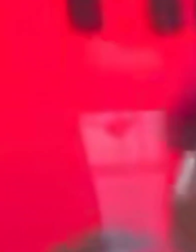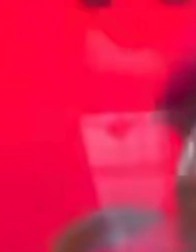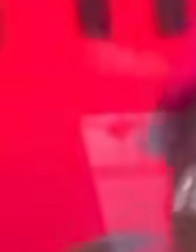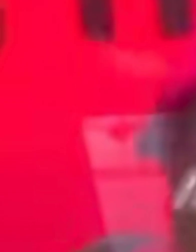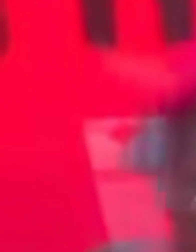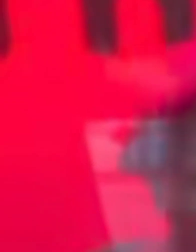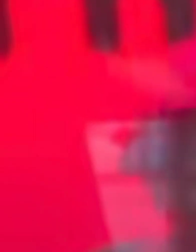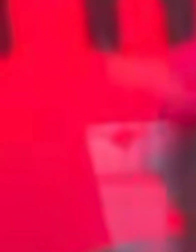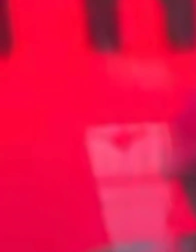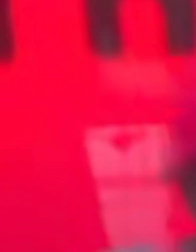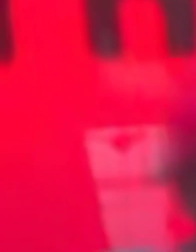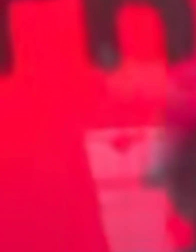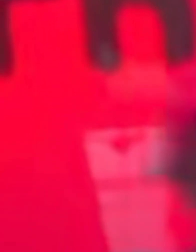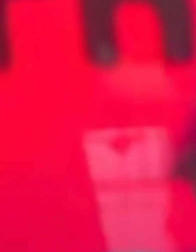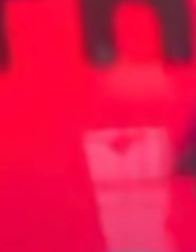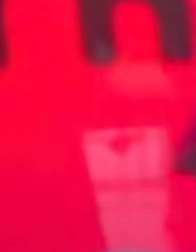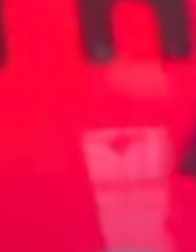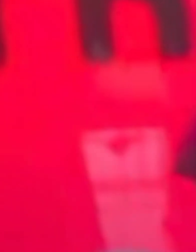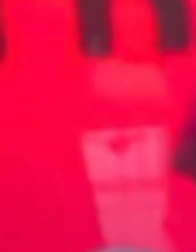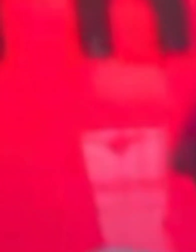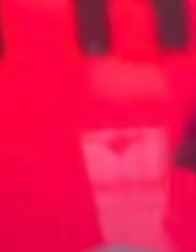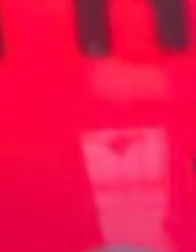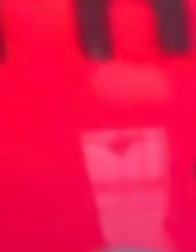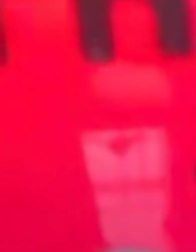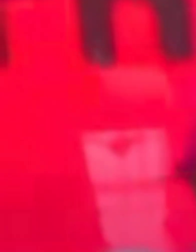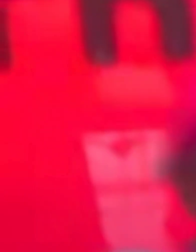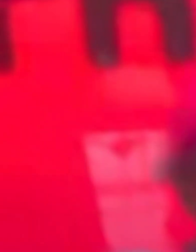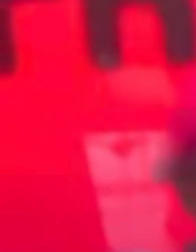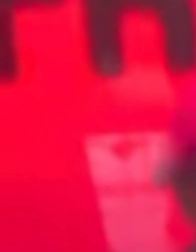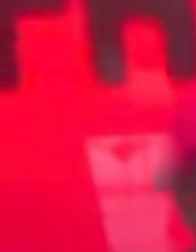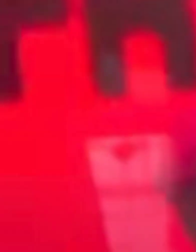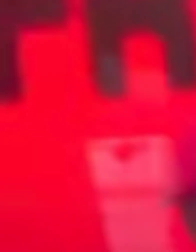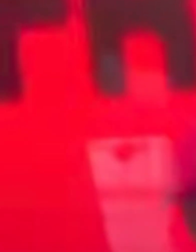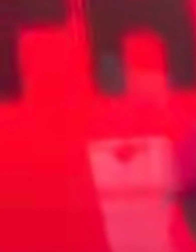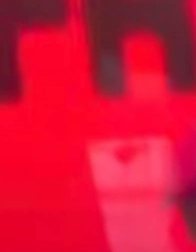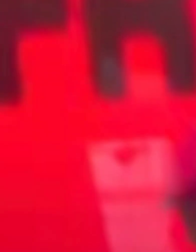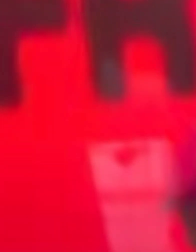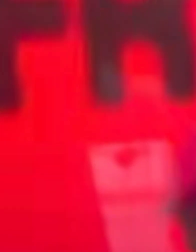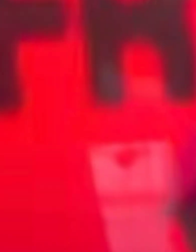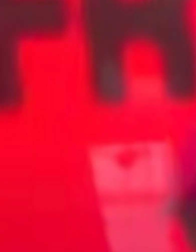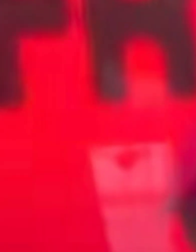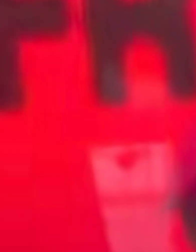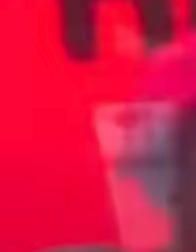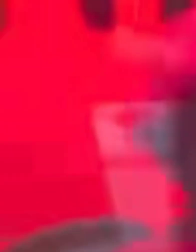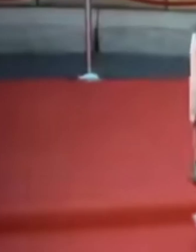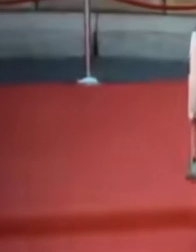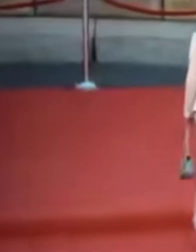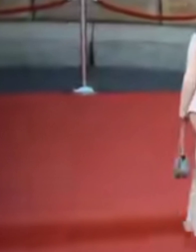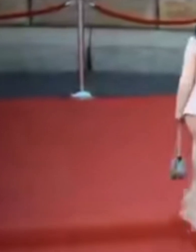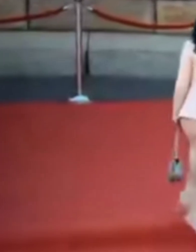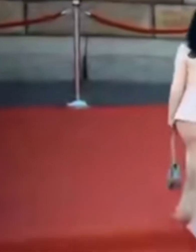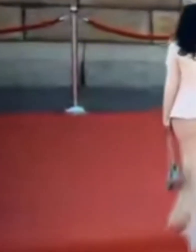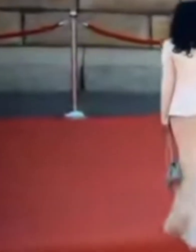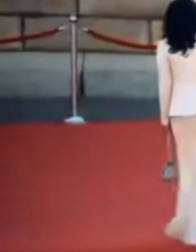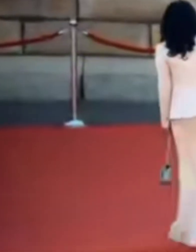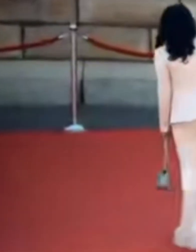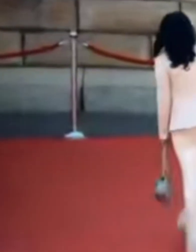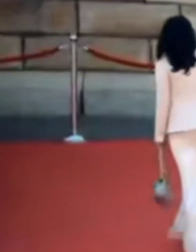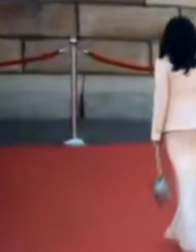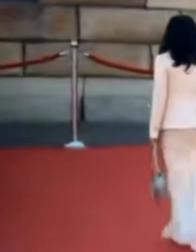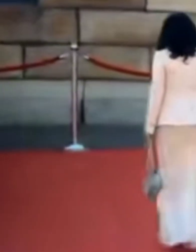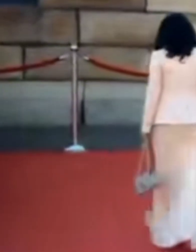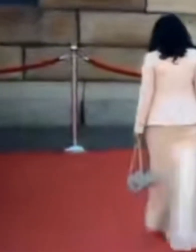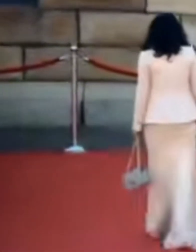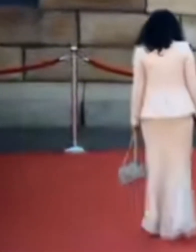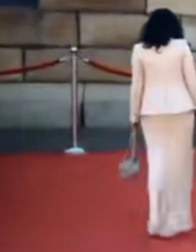a sick person, but he never talk about his sicknesses. Okay, based on what happened to Mashatile when he was in